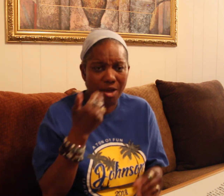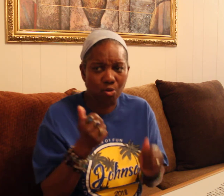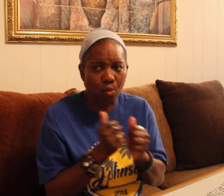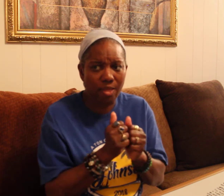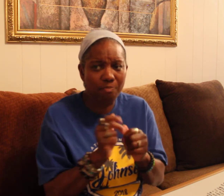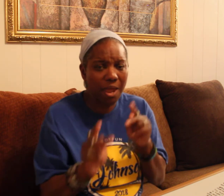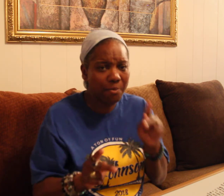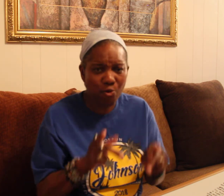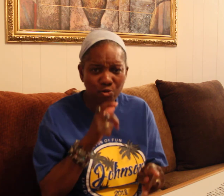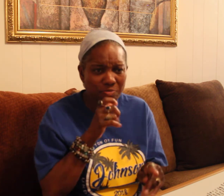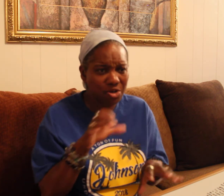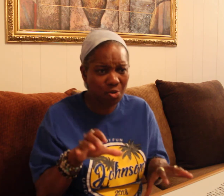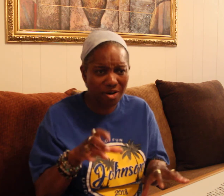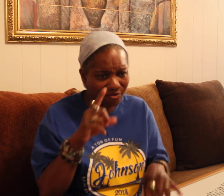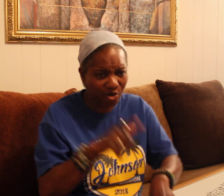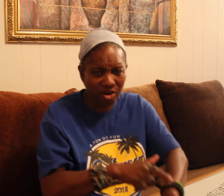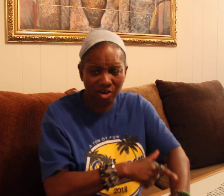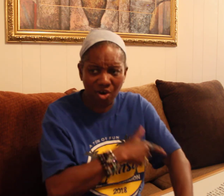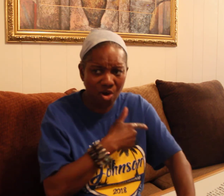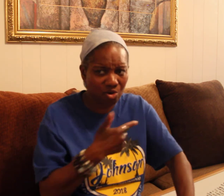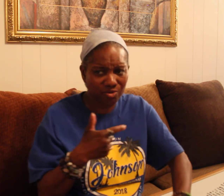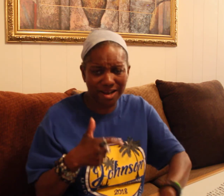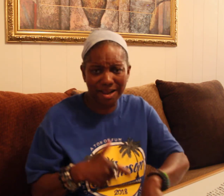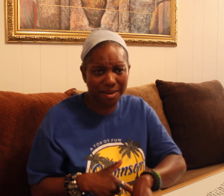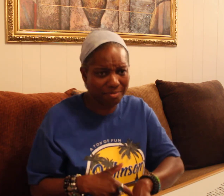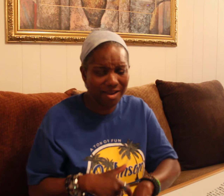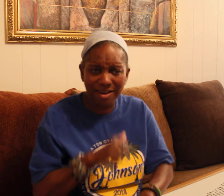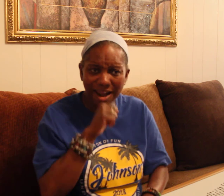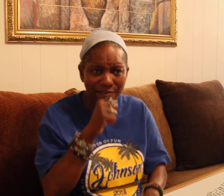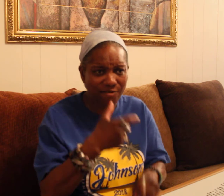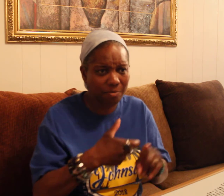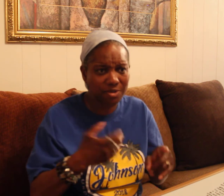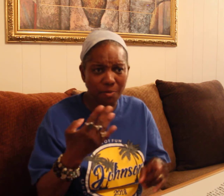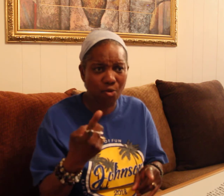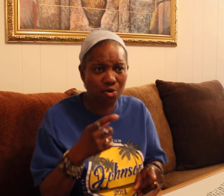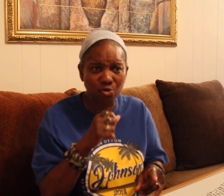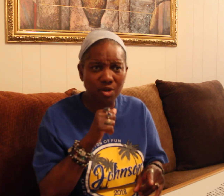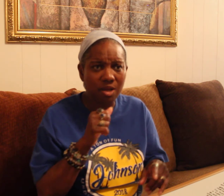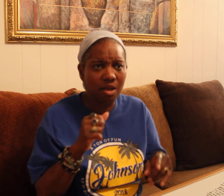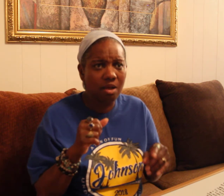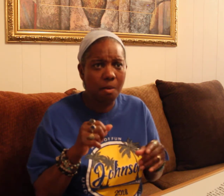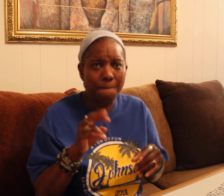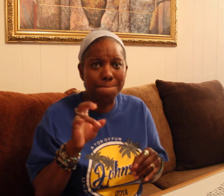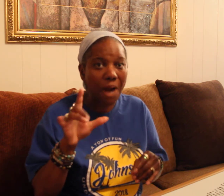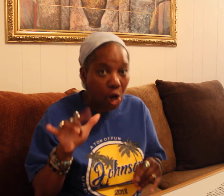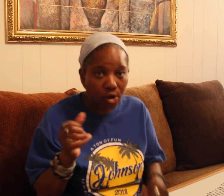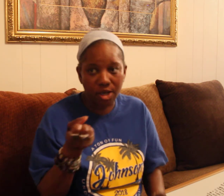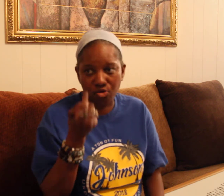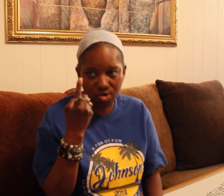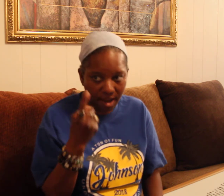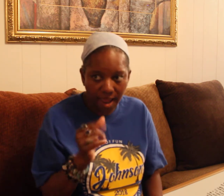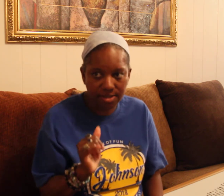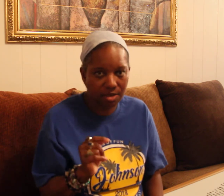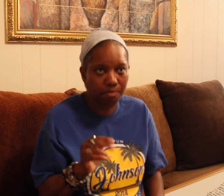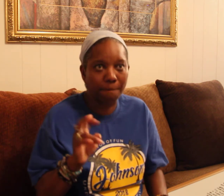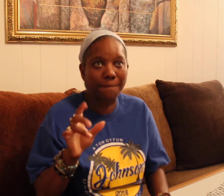better with people who've been doing it for a long time. Not from someone who barely understand it,